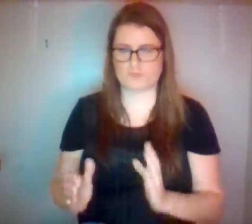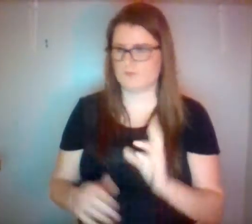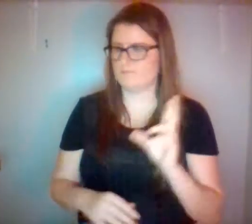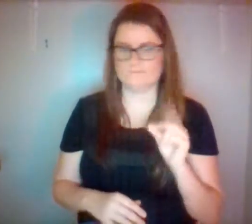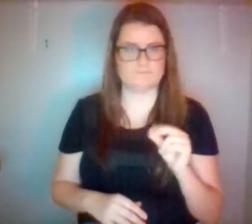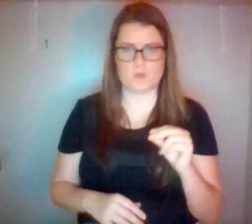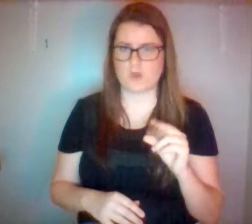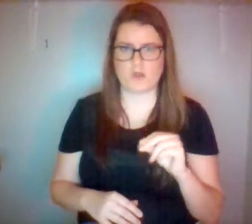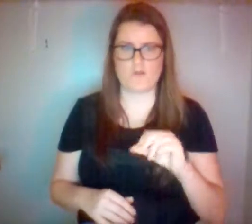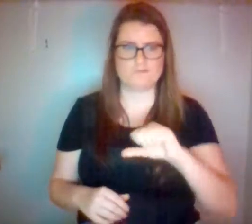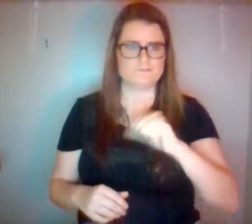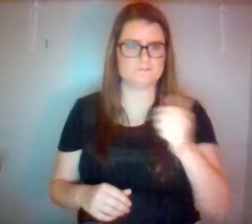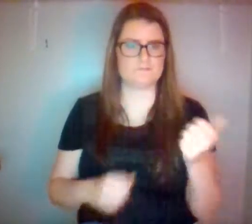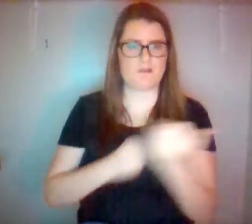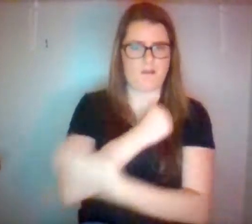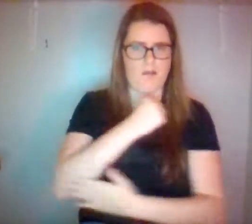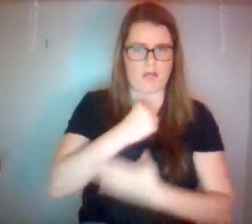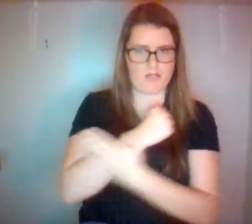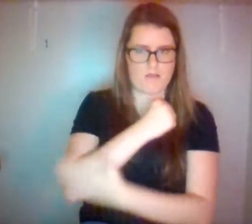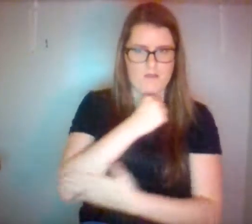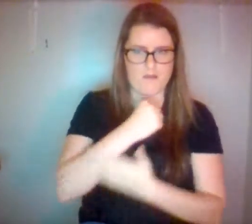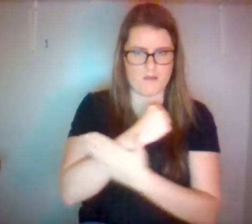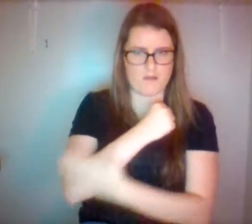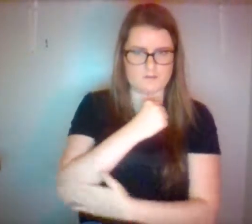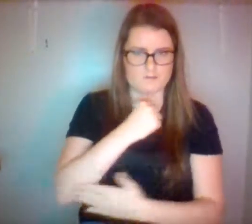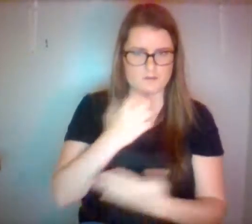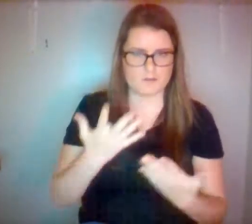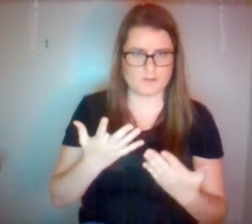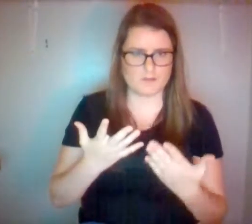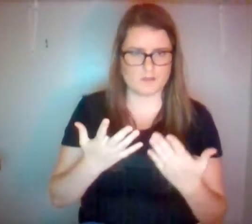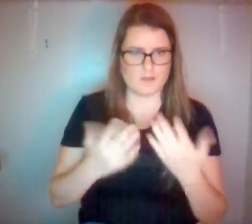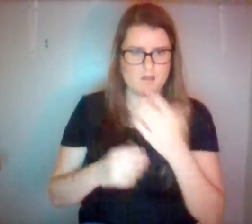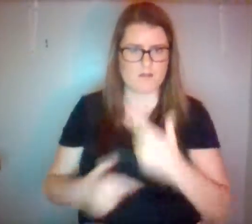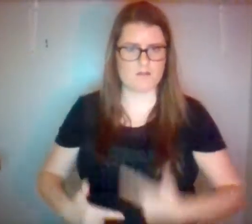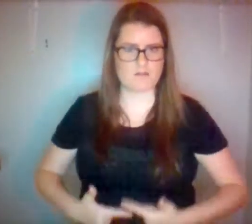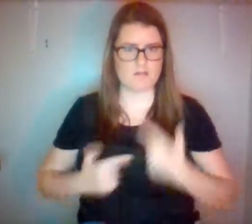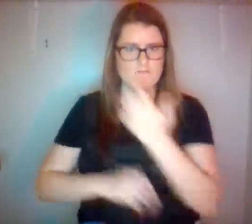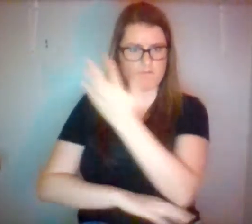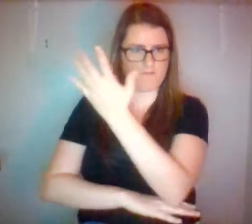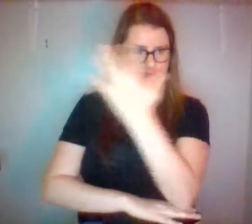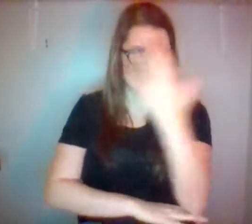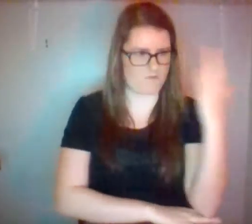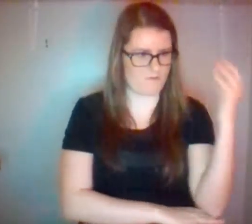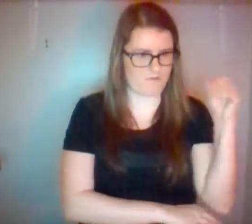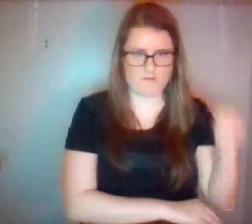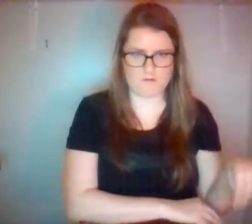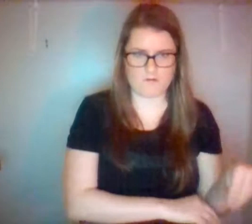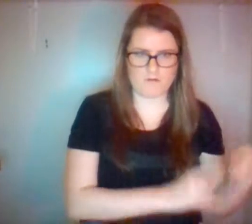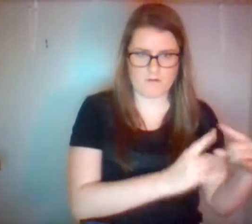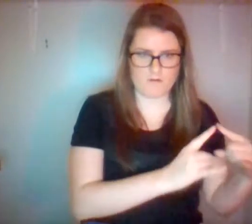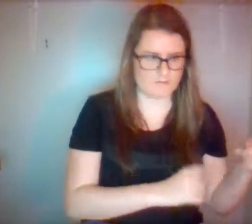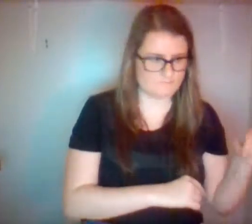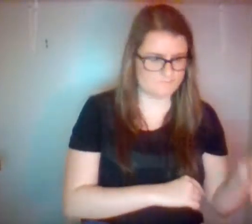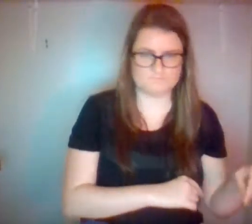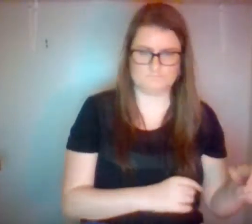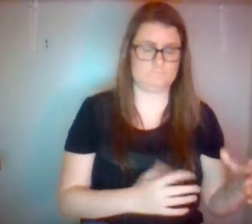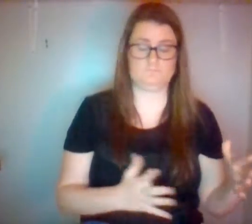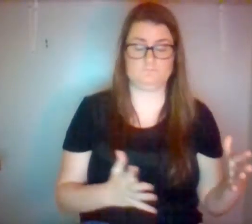and within days Caiaphas was so busy making preparations that he forgot all about Jesus. Passover was the time of year when God's